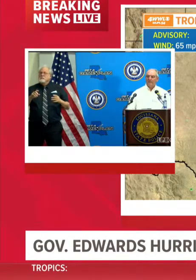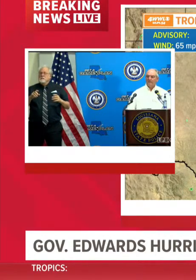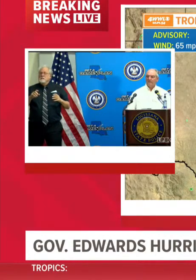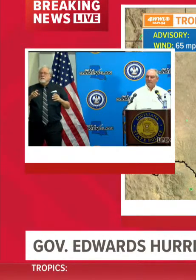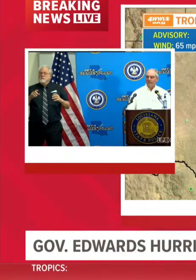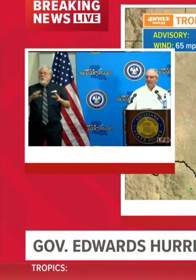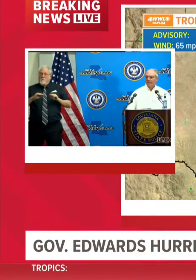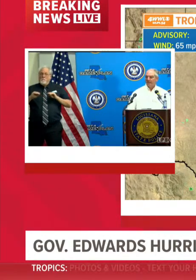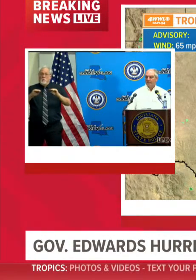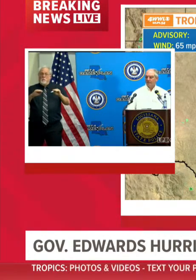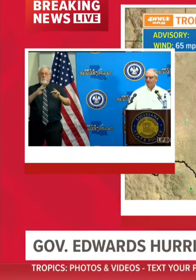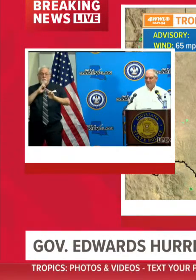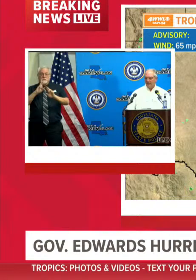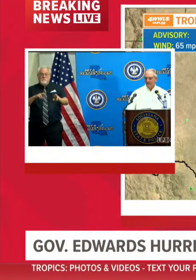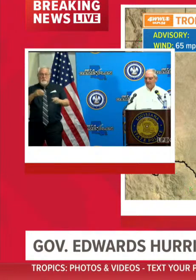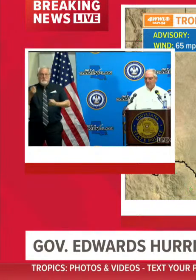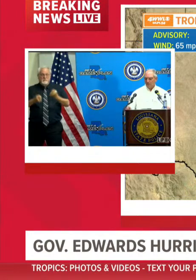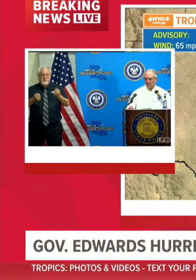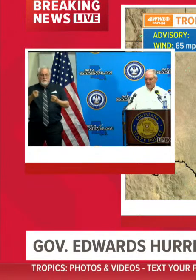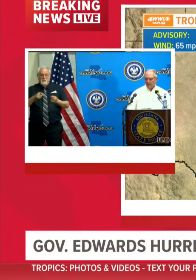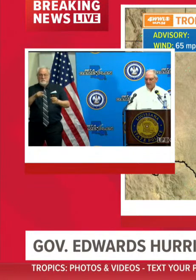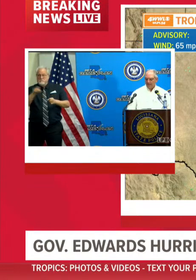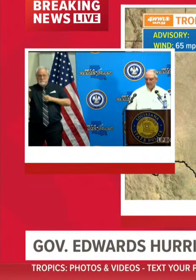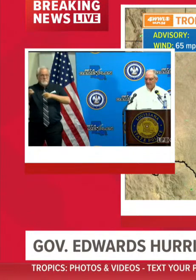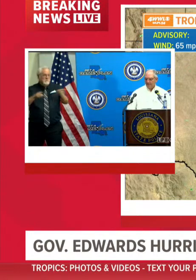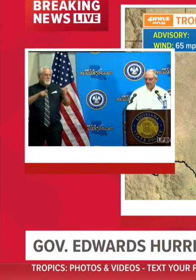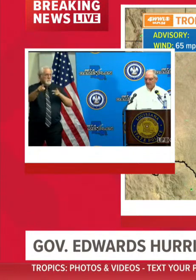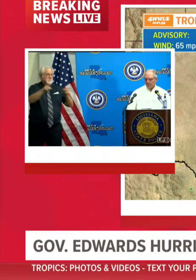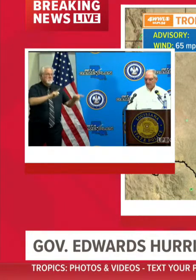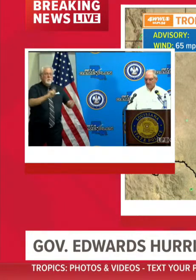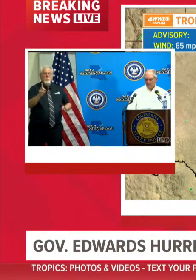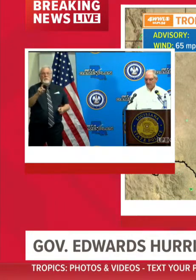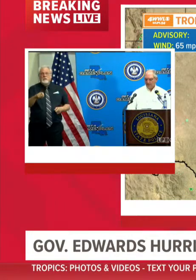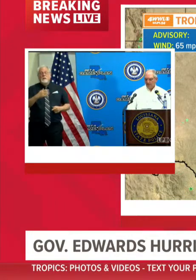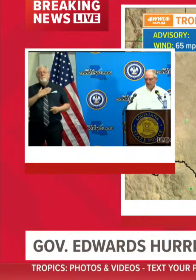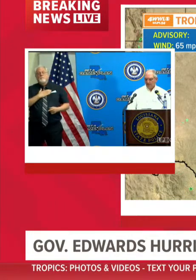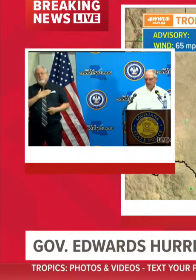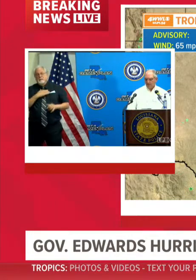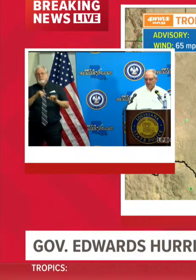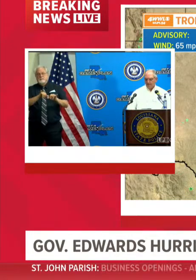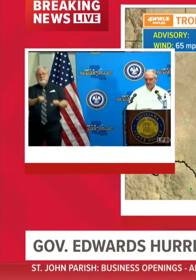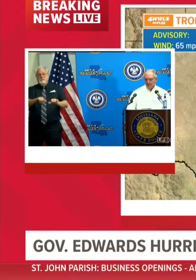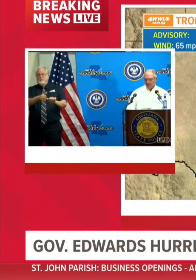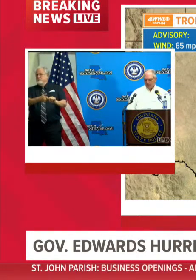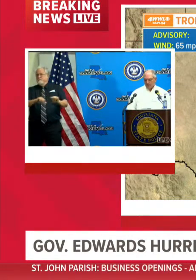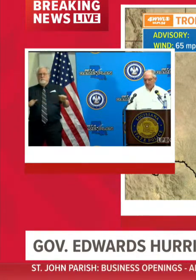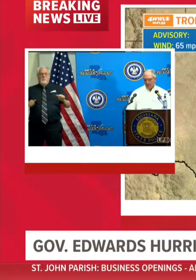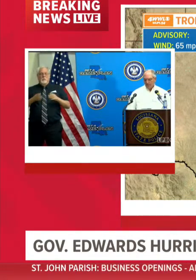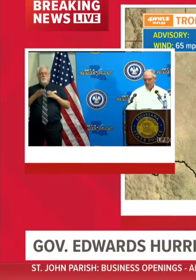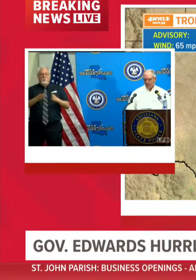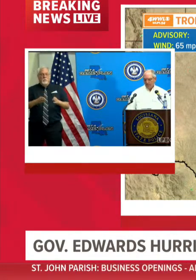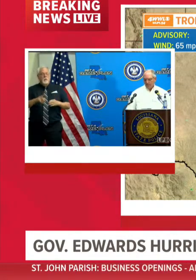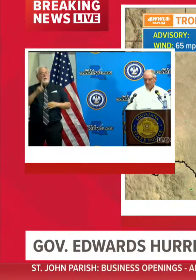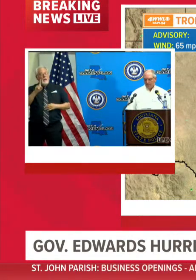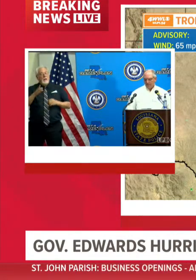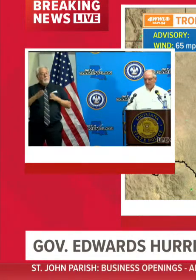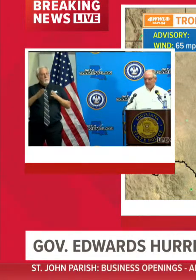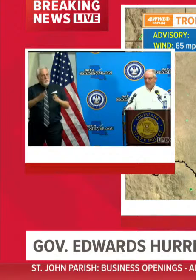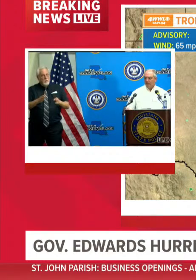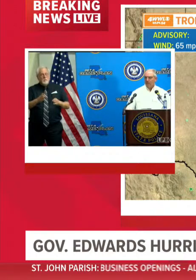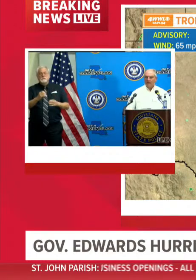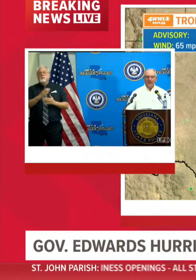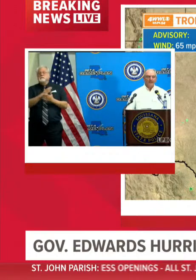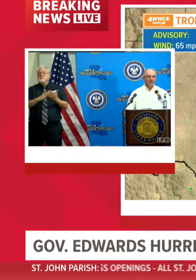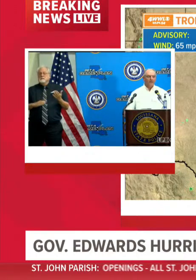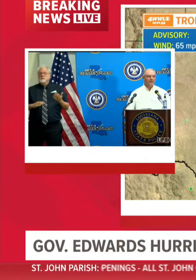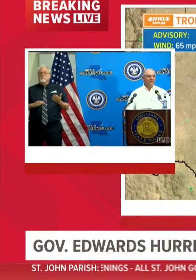our response vehicles to where they are needed. So please stay off the road. And speaking of roads and some